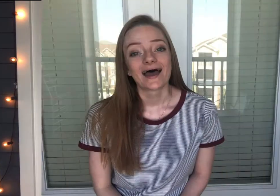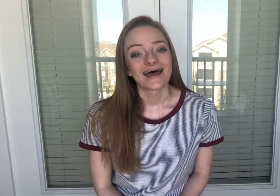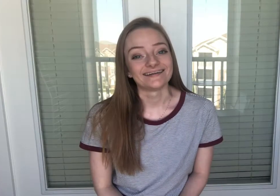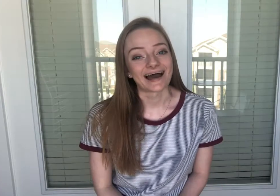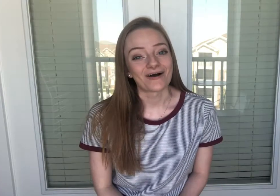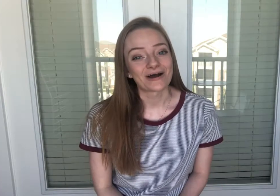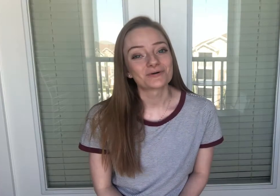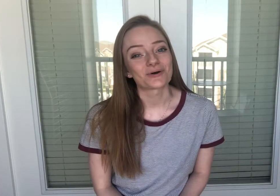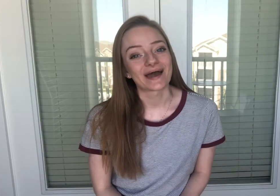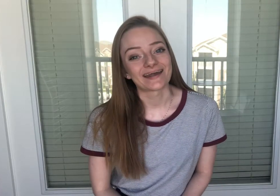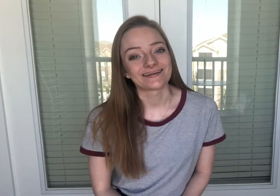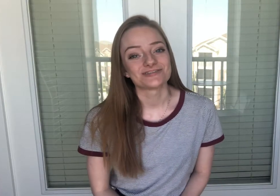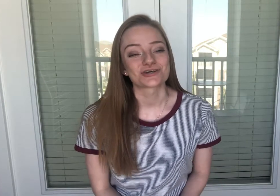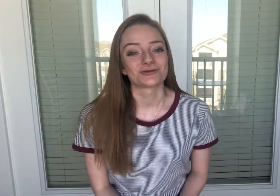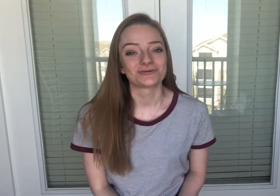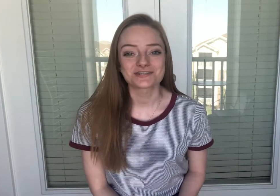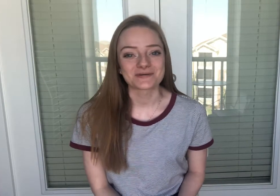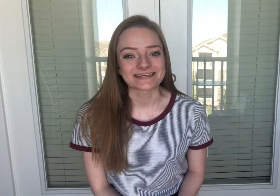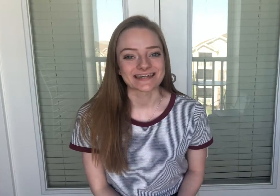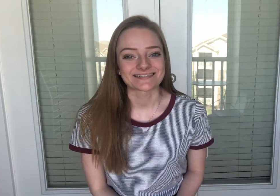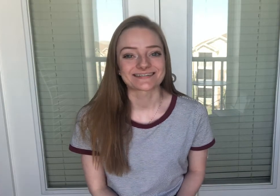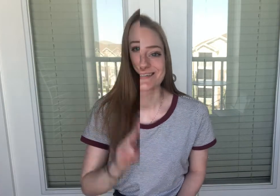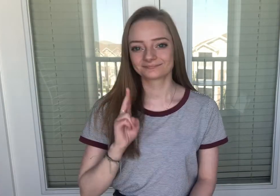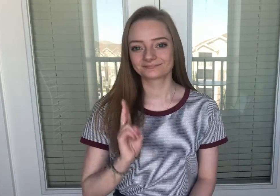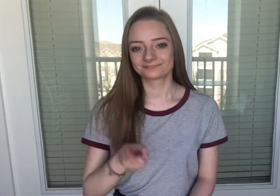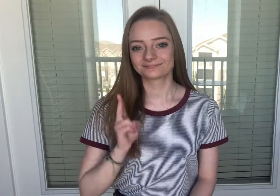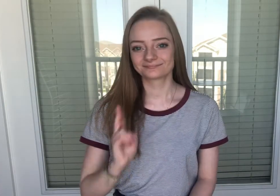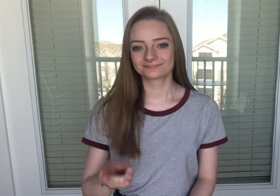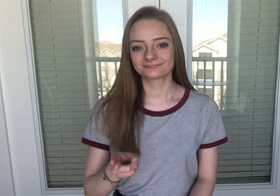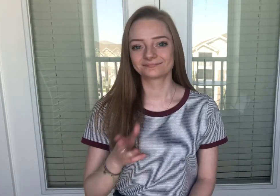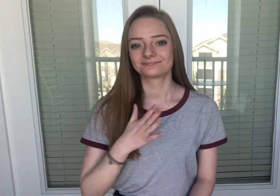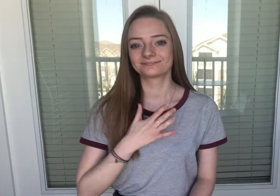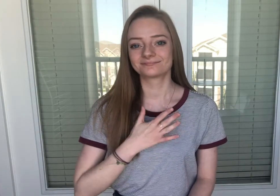And now I will go ahead and show you this week's sentence.